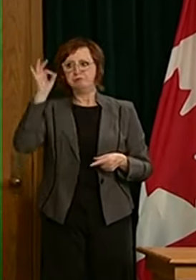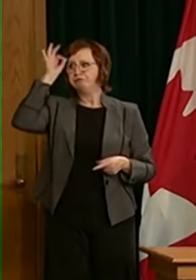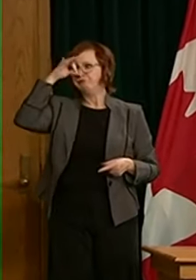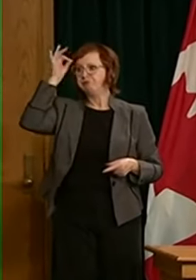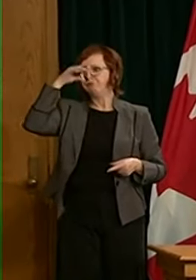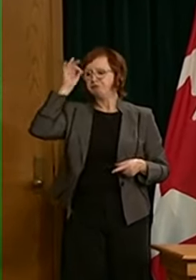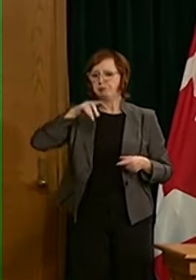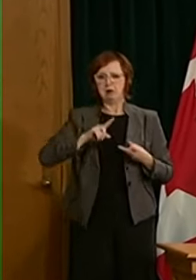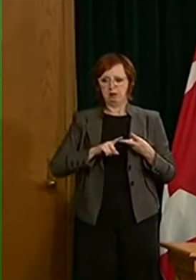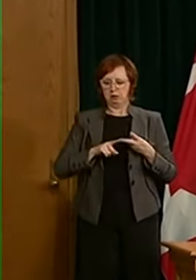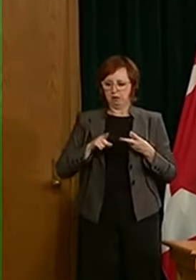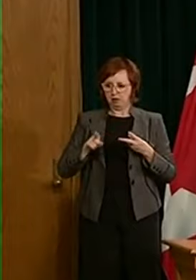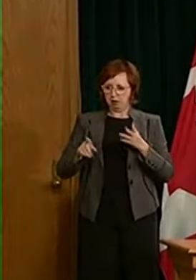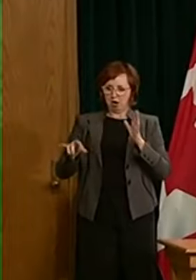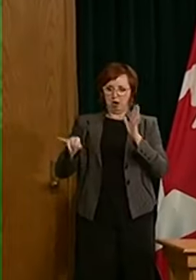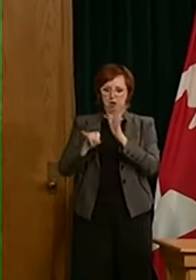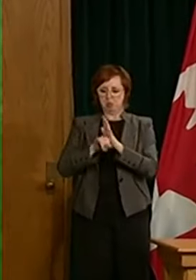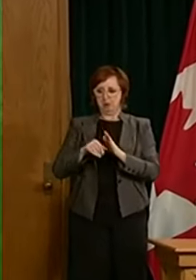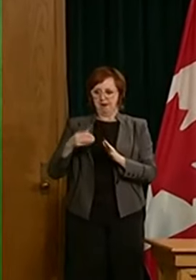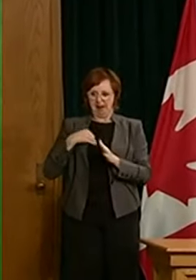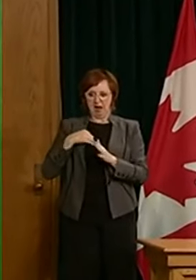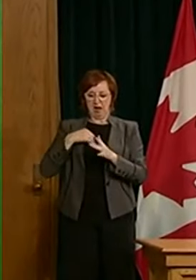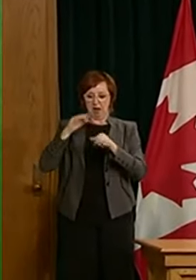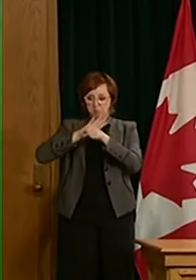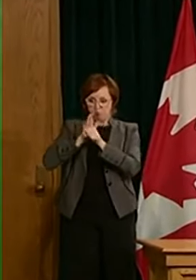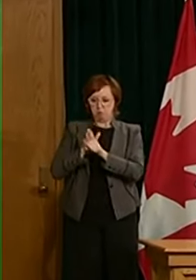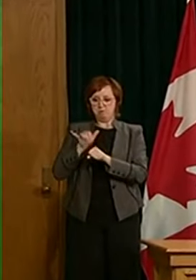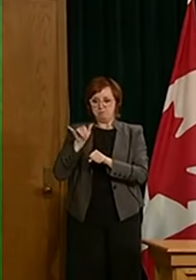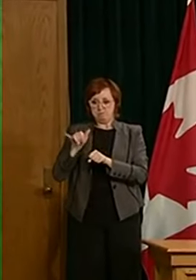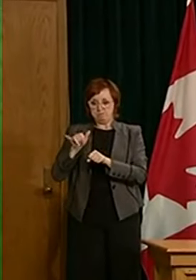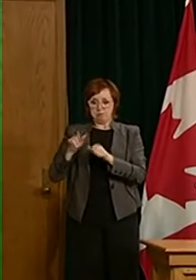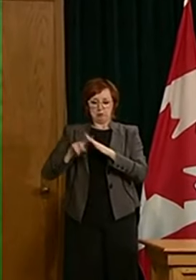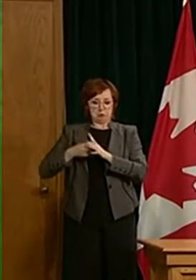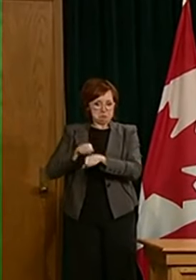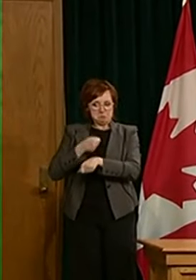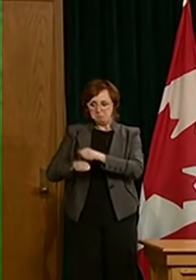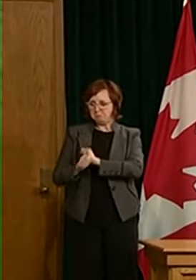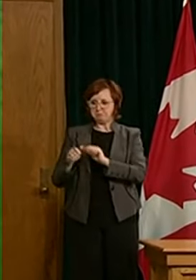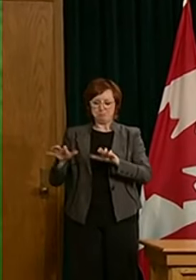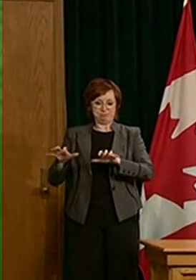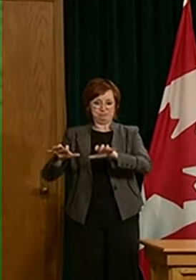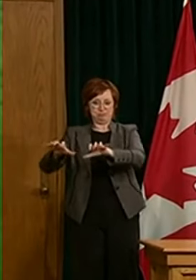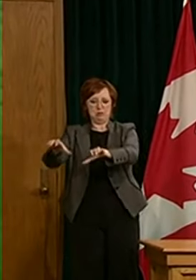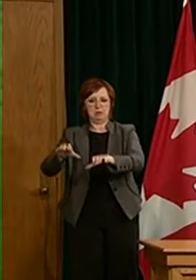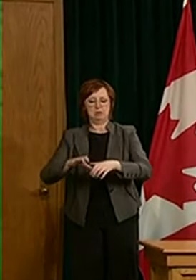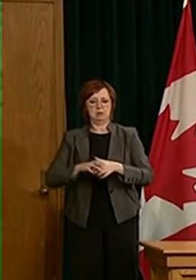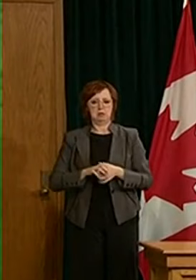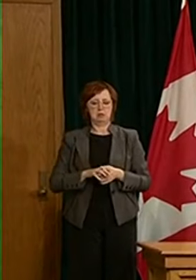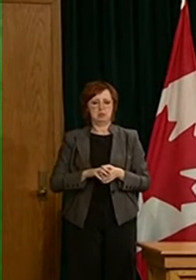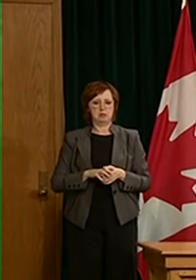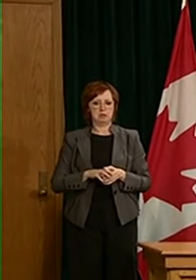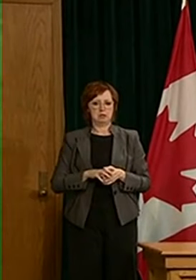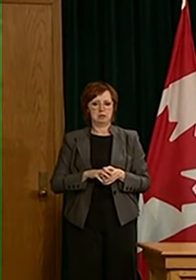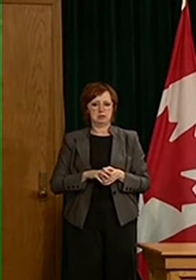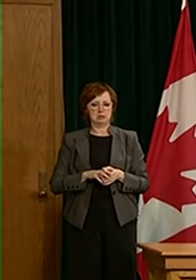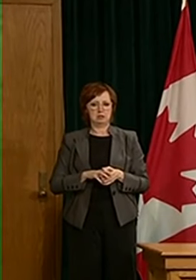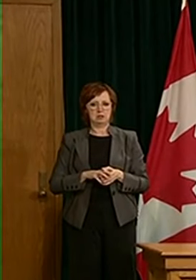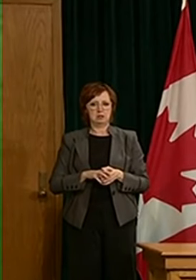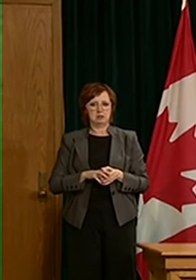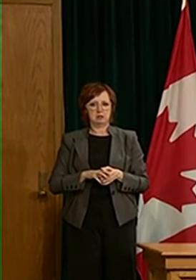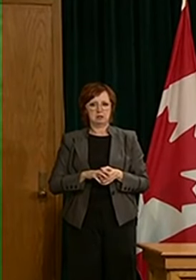of that virus. And then when they became aware and mobilized interventions, they were quite aggressive interventions,